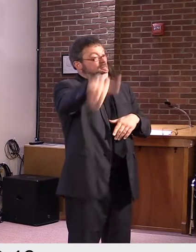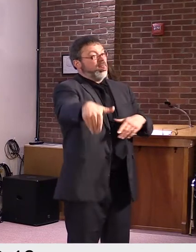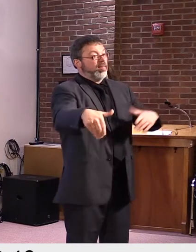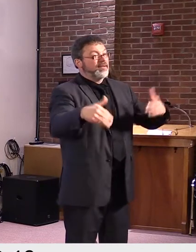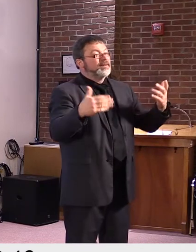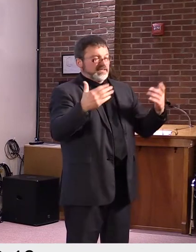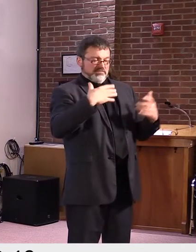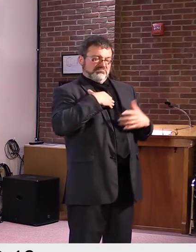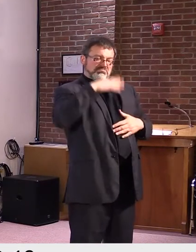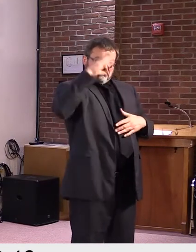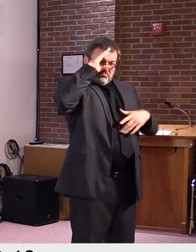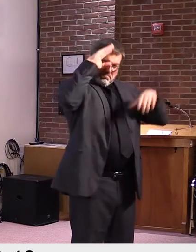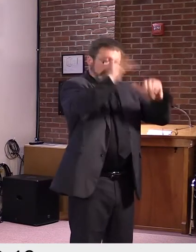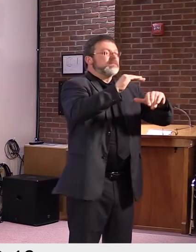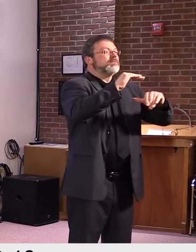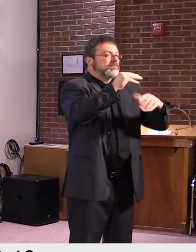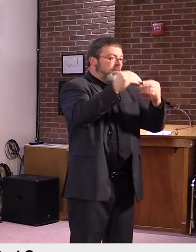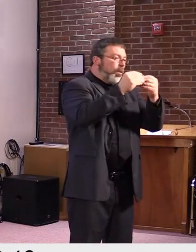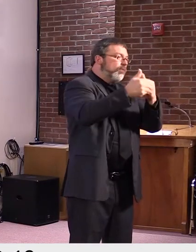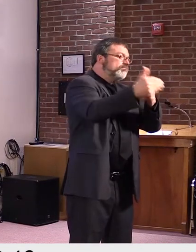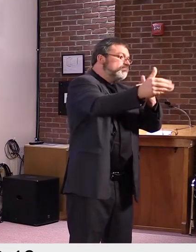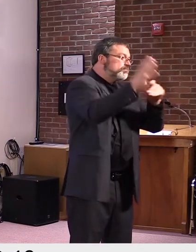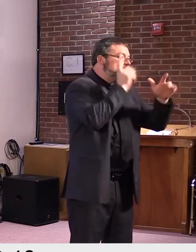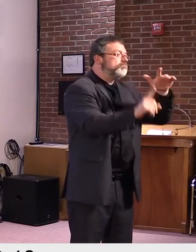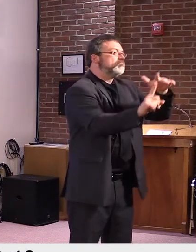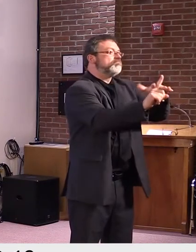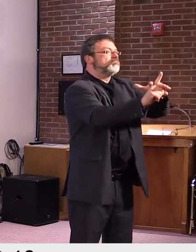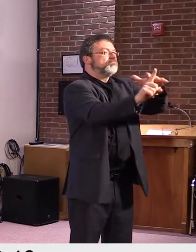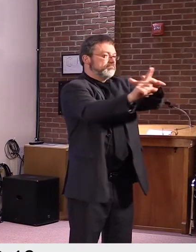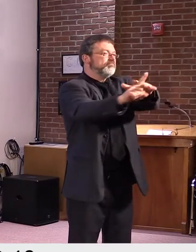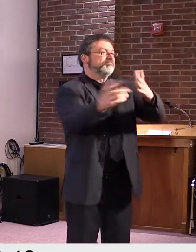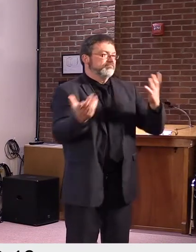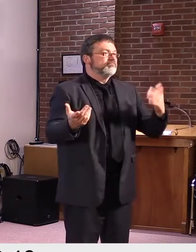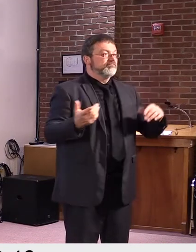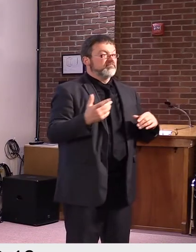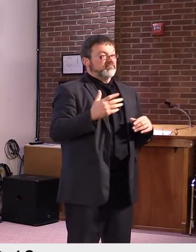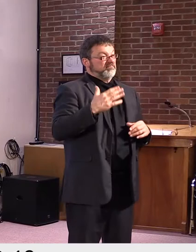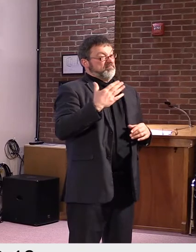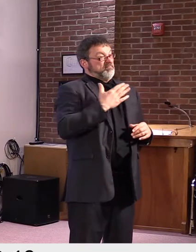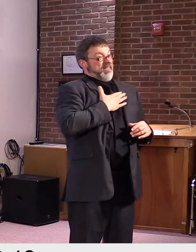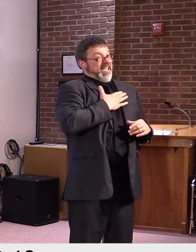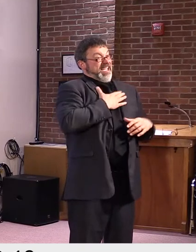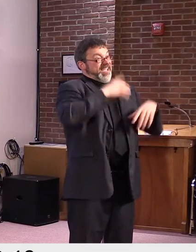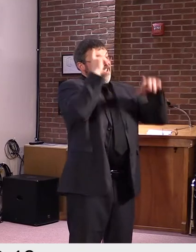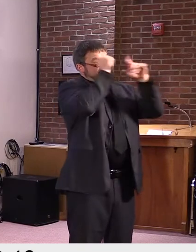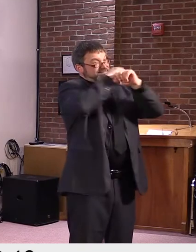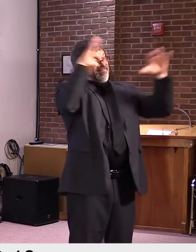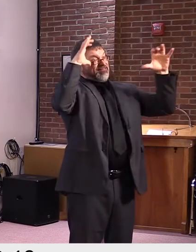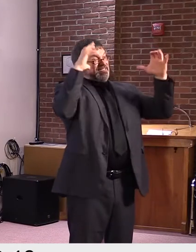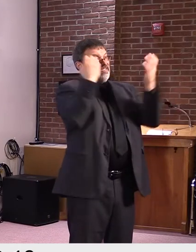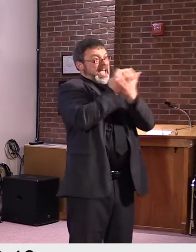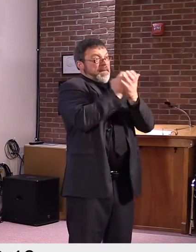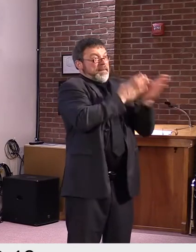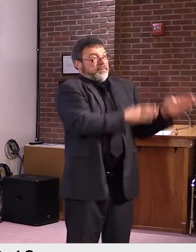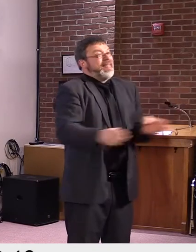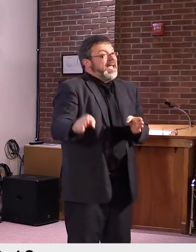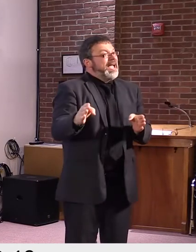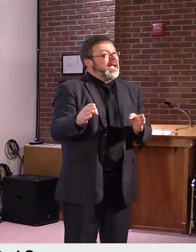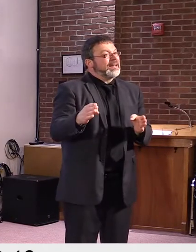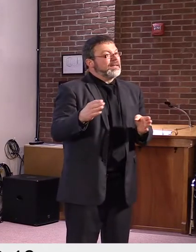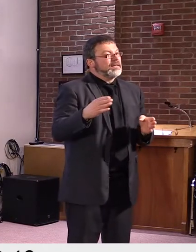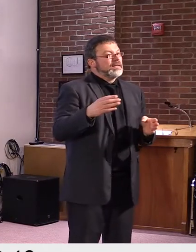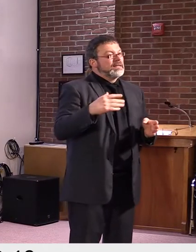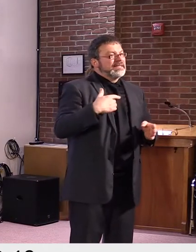this economic package that we first initiated and provided to the legislature is so